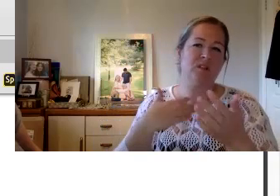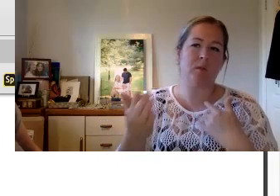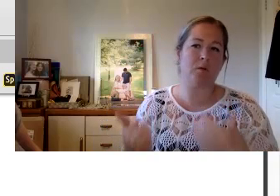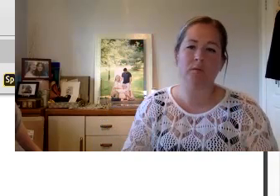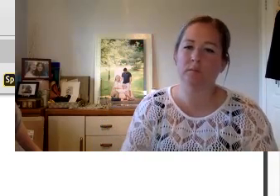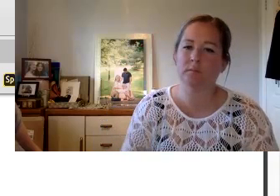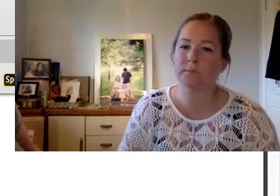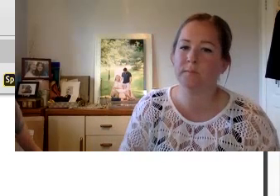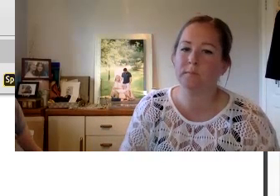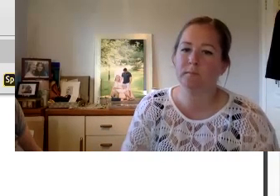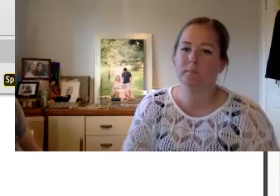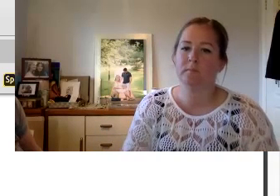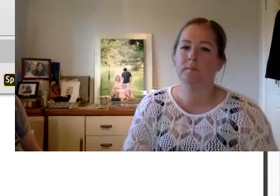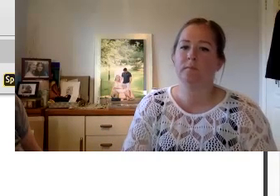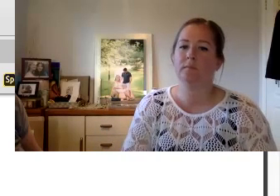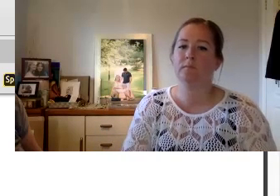Why. It doesn't matter that way.